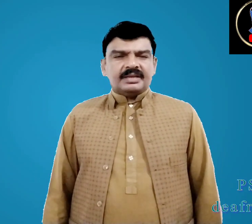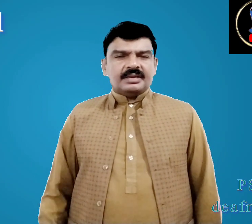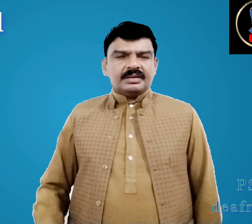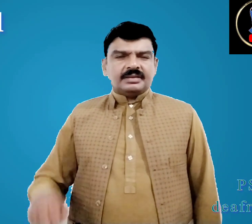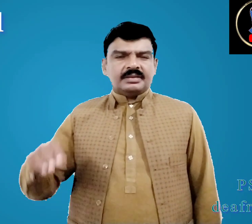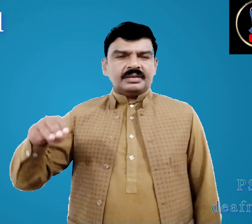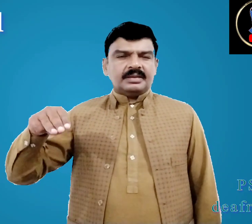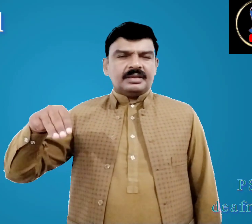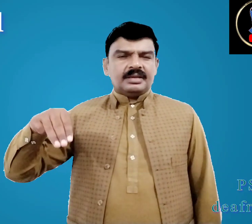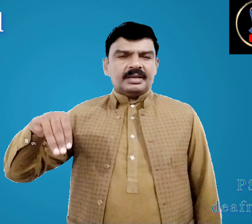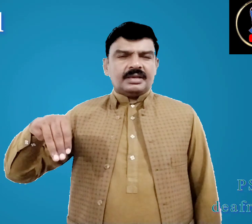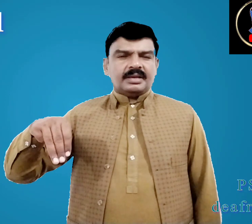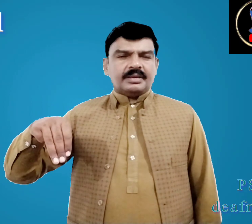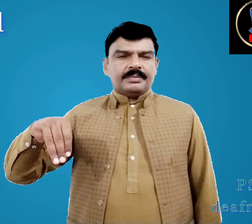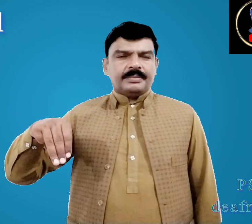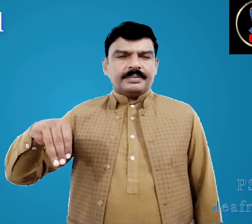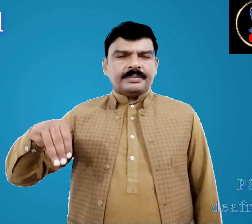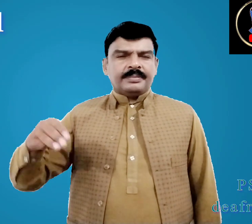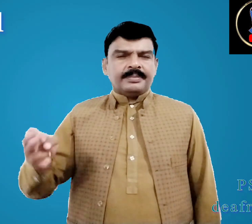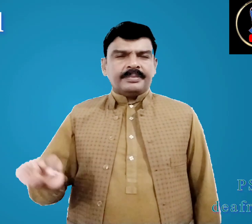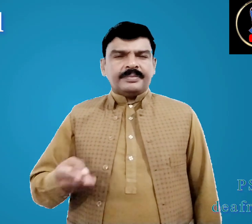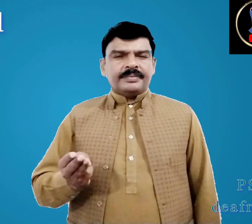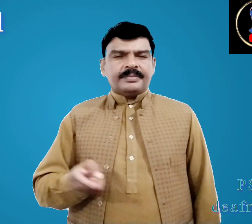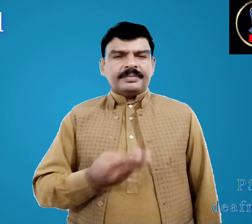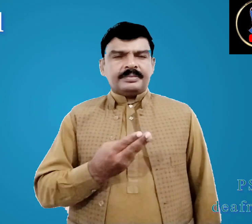material, m,